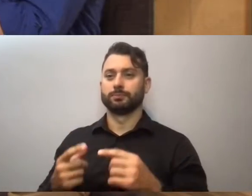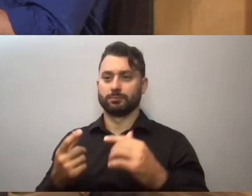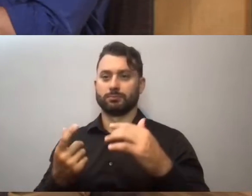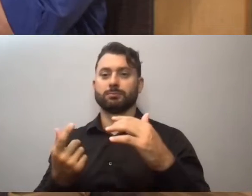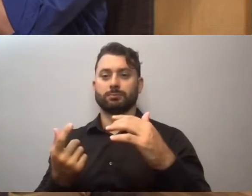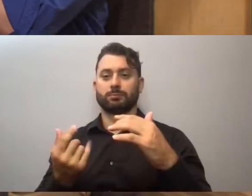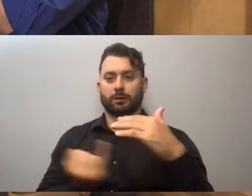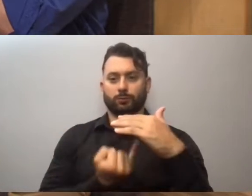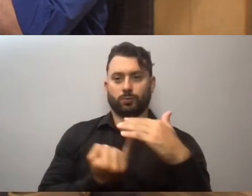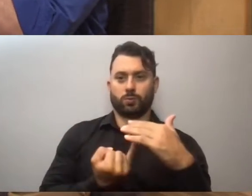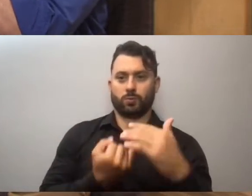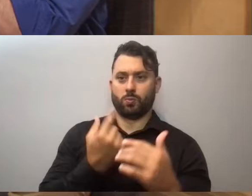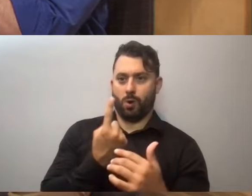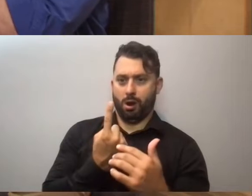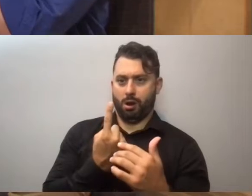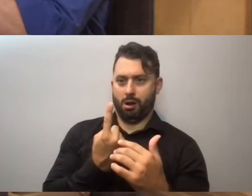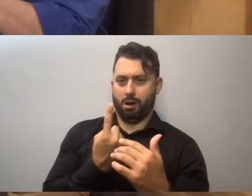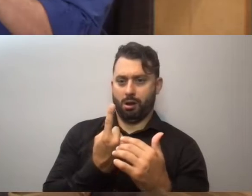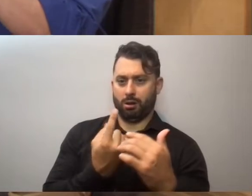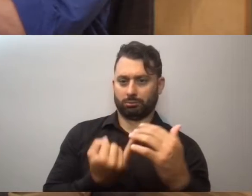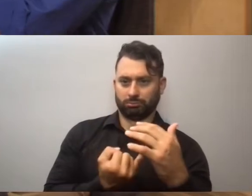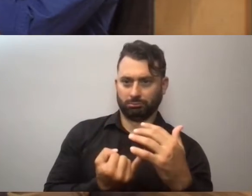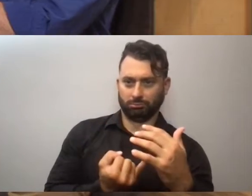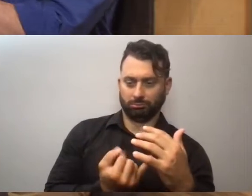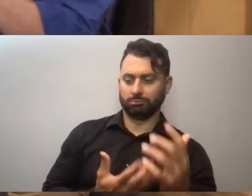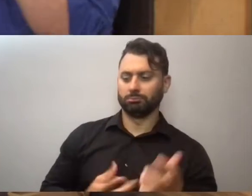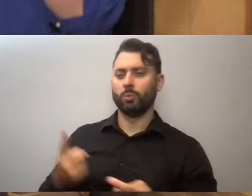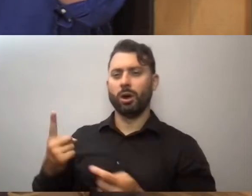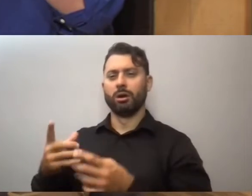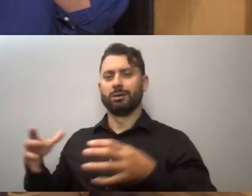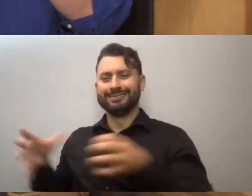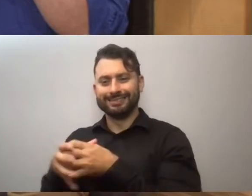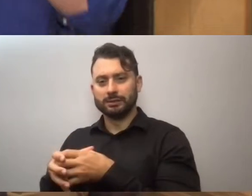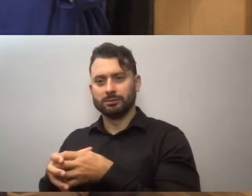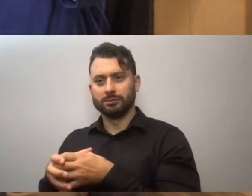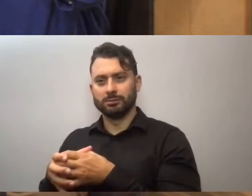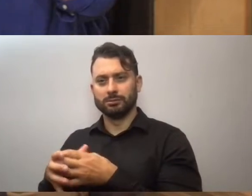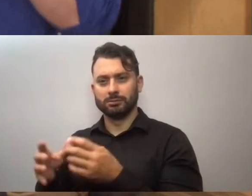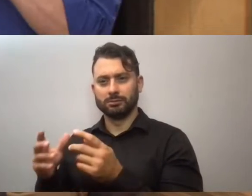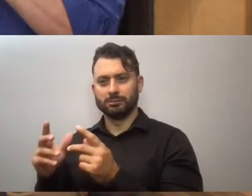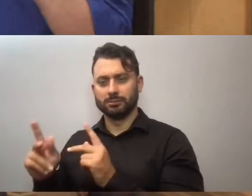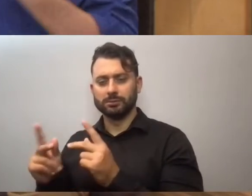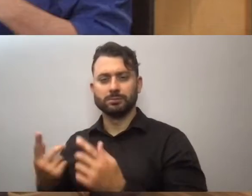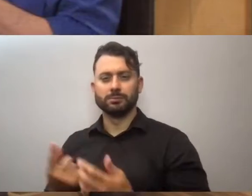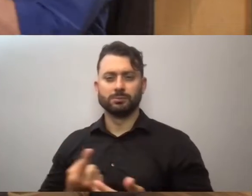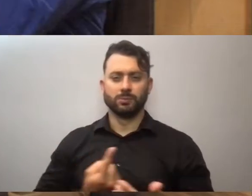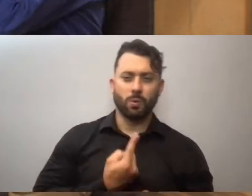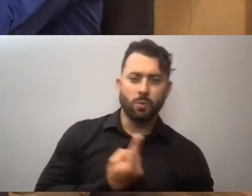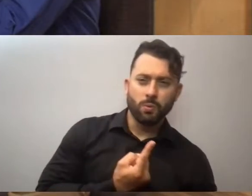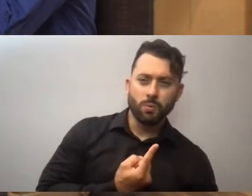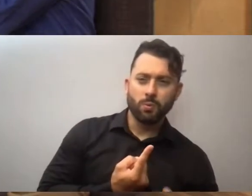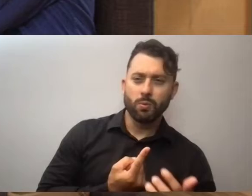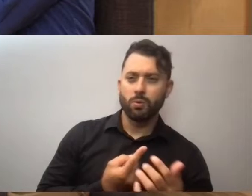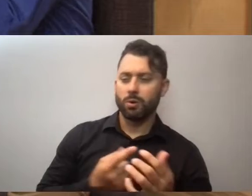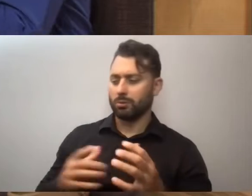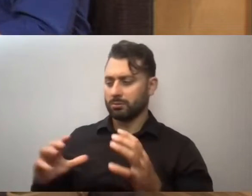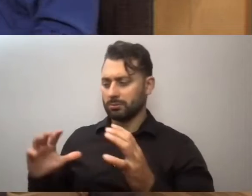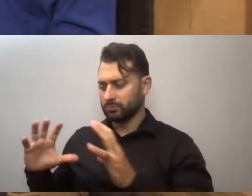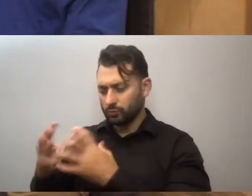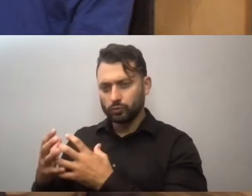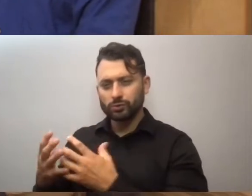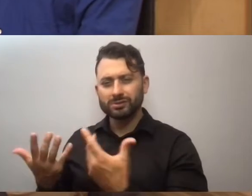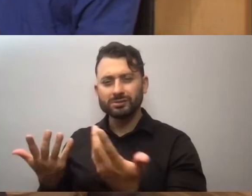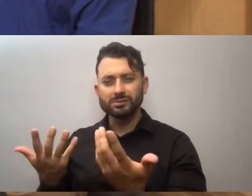and quarantined. So can you expand on each of those and what they actually mean? What does isolation